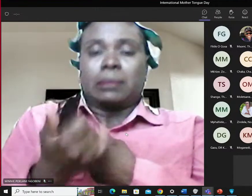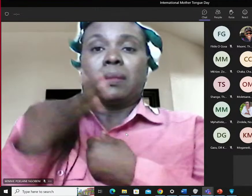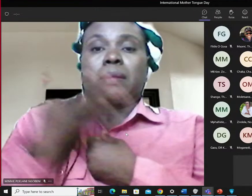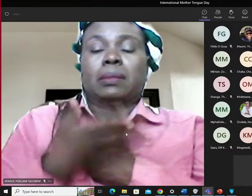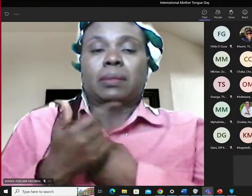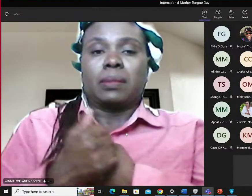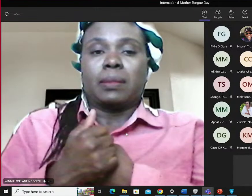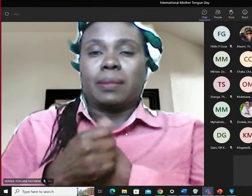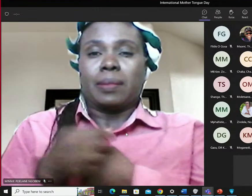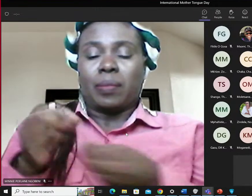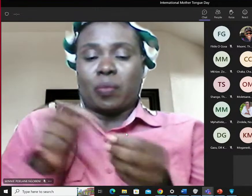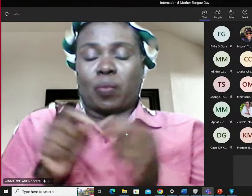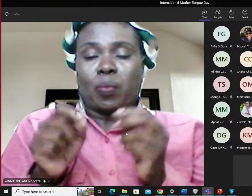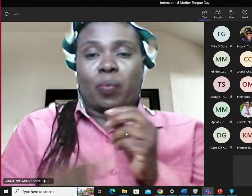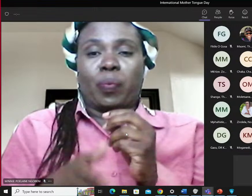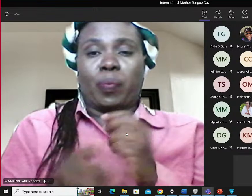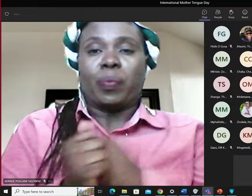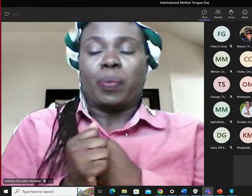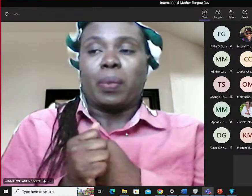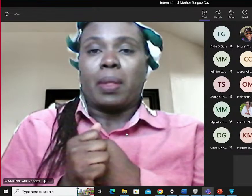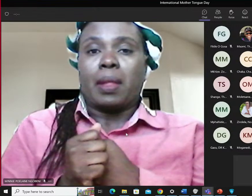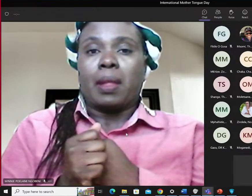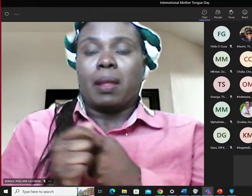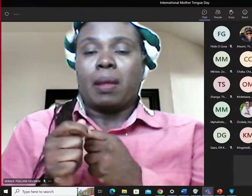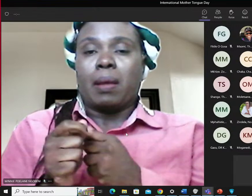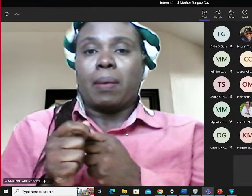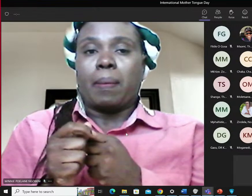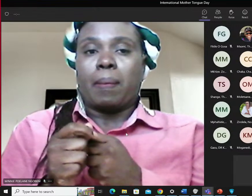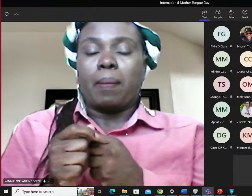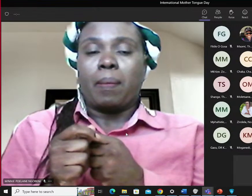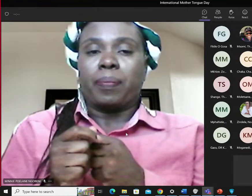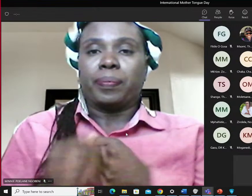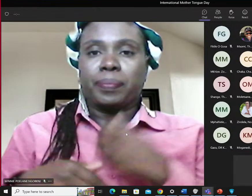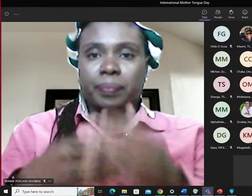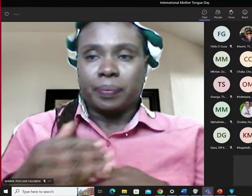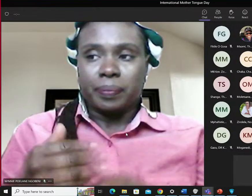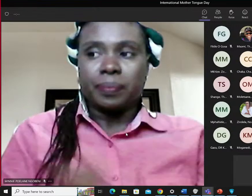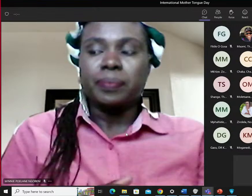nalempepho amanzi nomhlaba makwande emabomvini